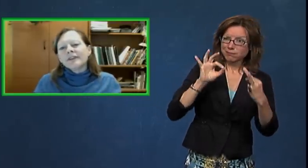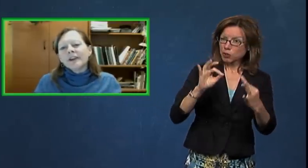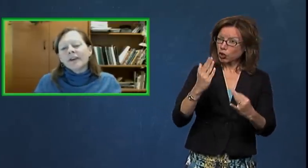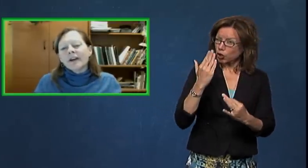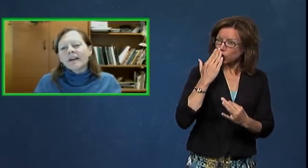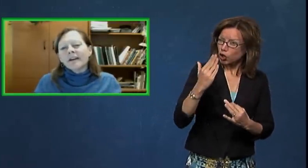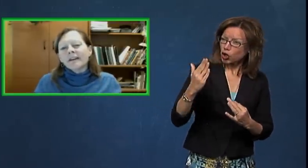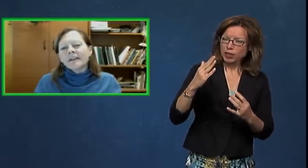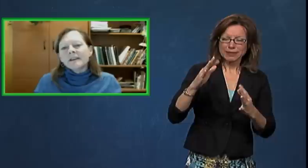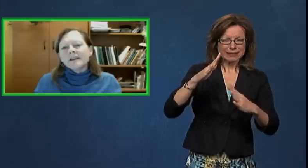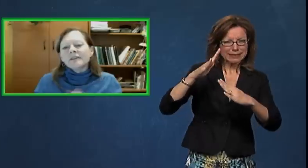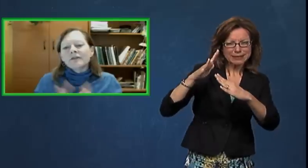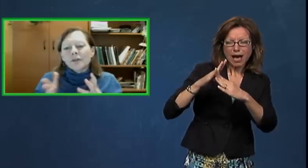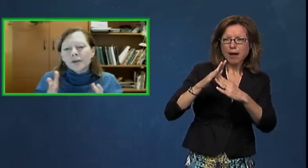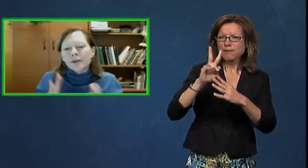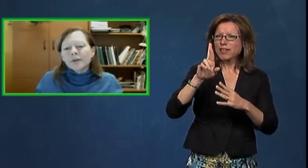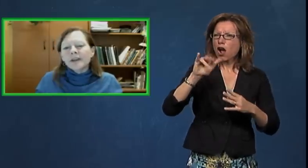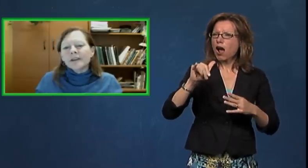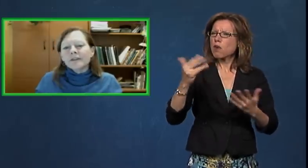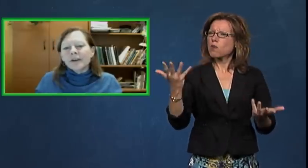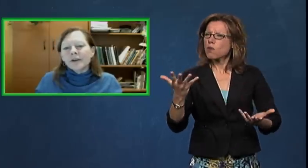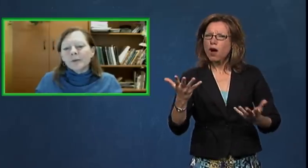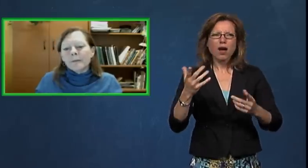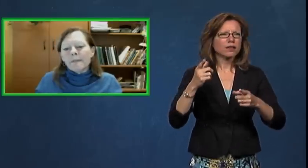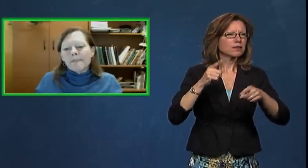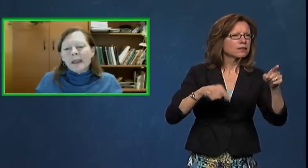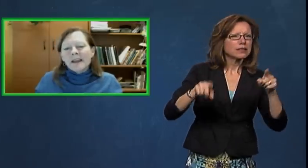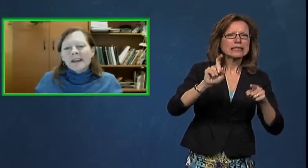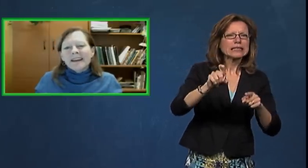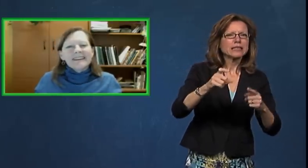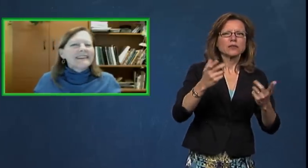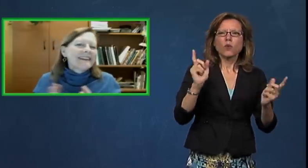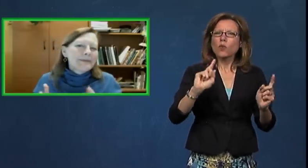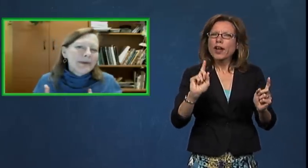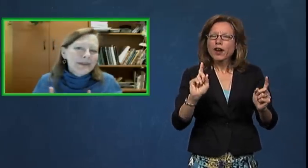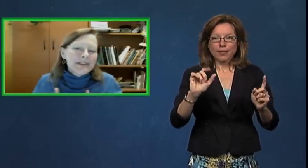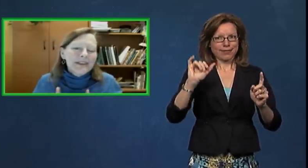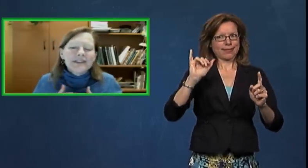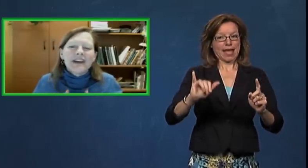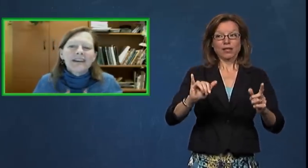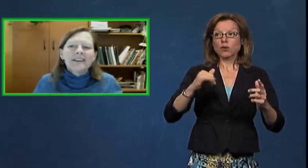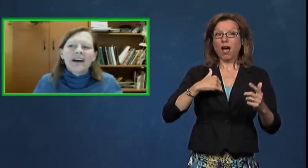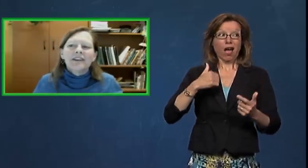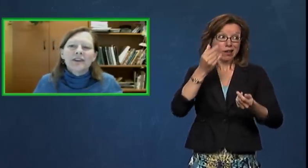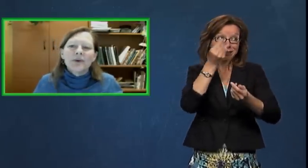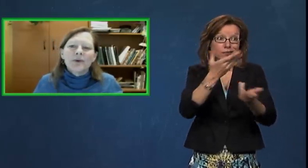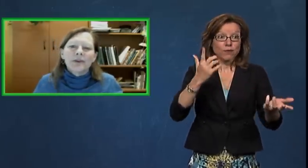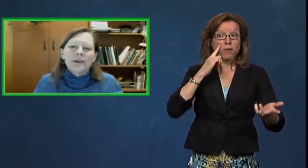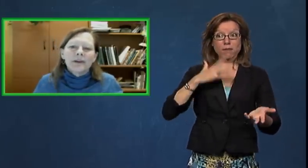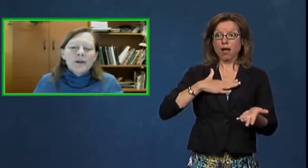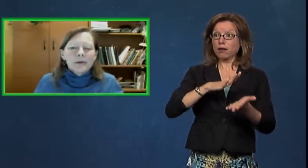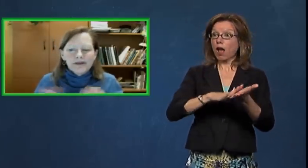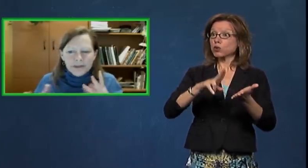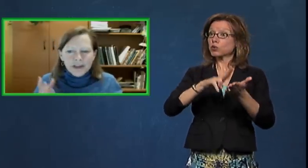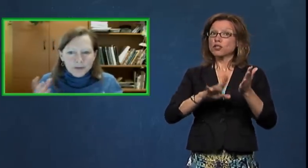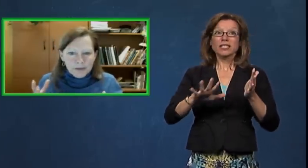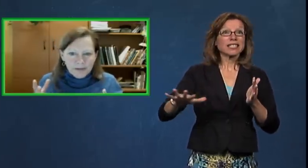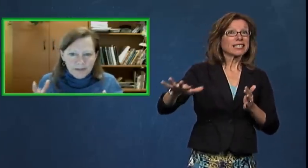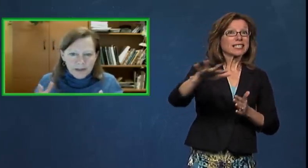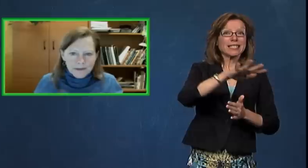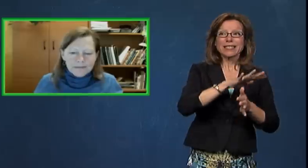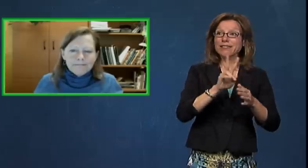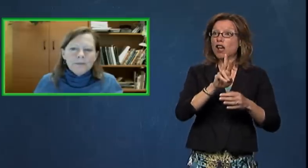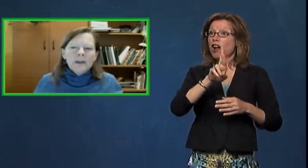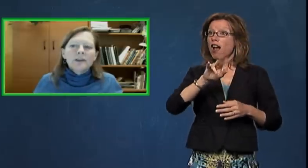of VRI for your unique environment. And again, I'm here to say there's not a lot known, but here's a couple